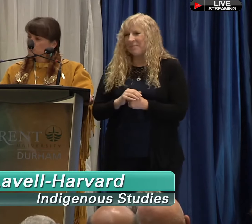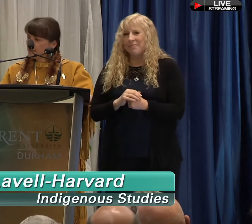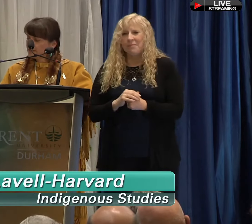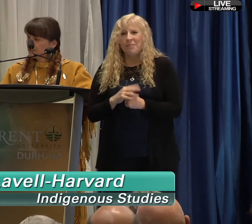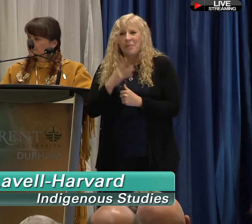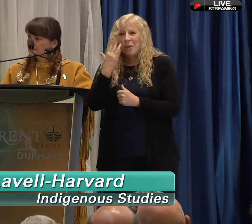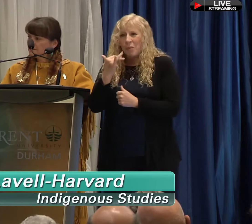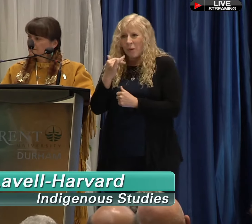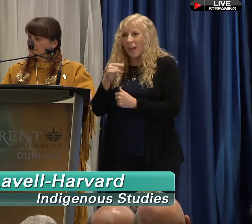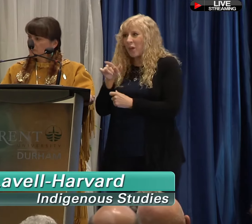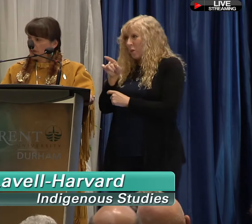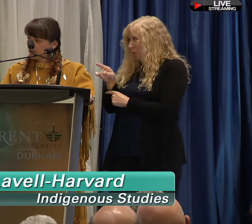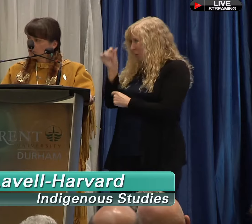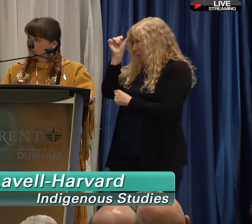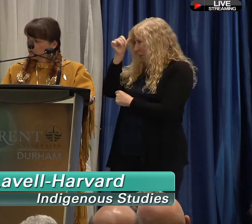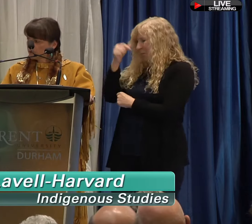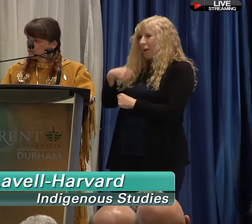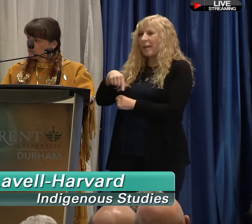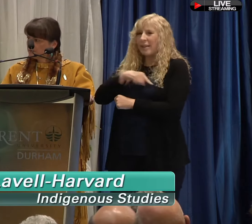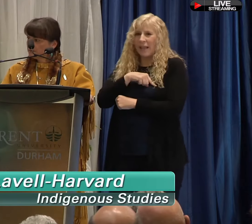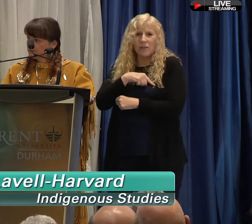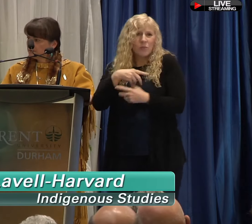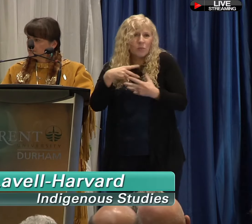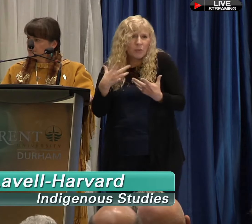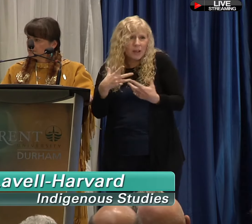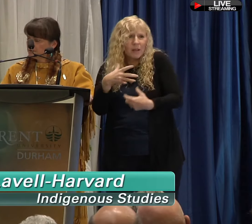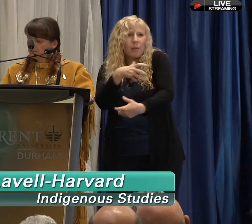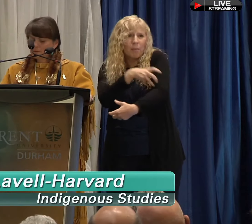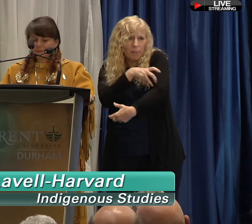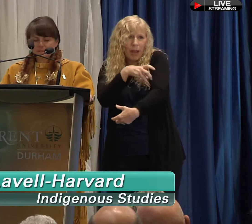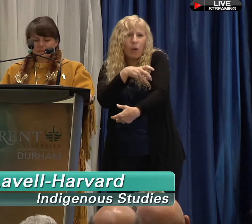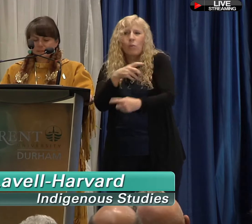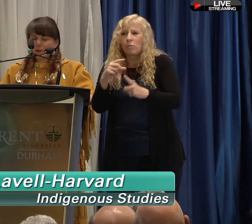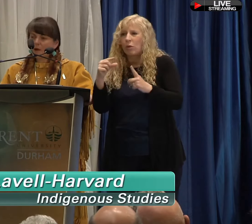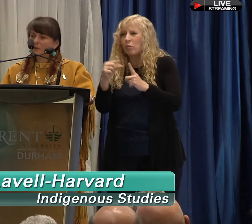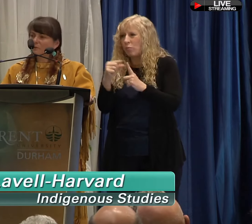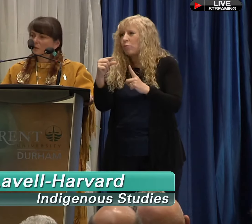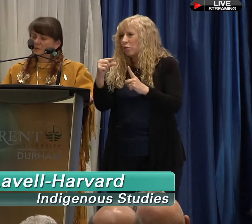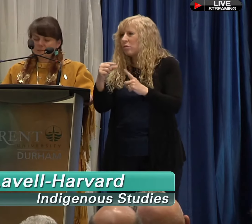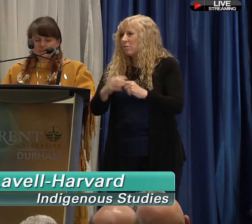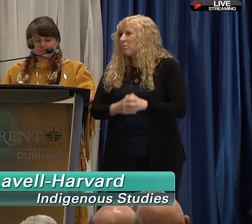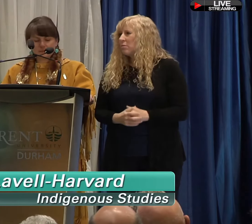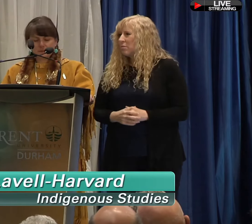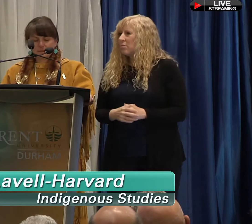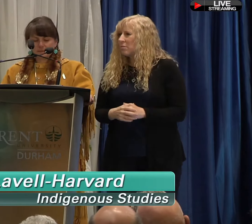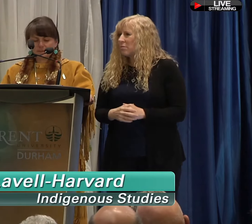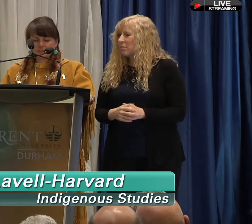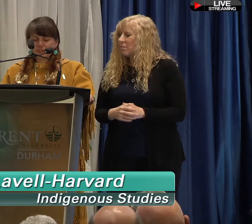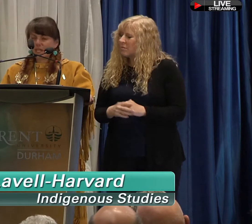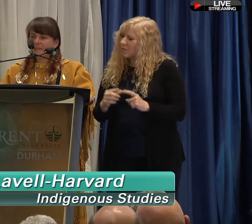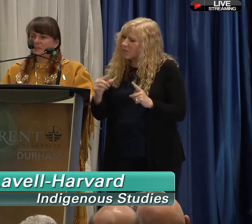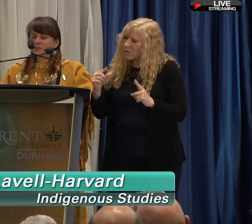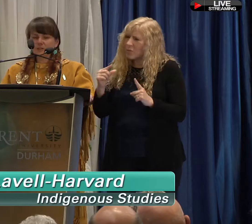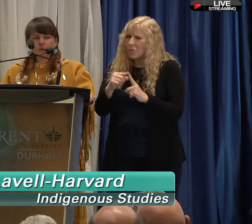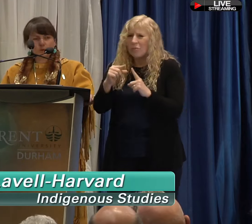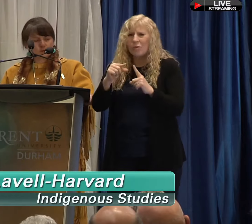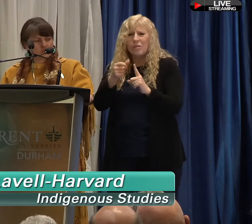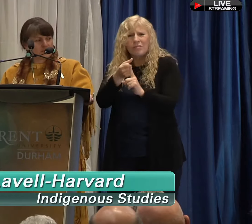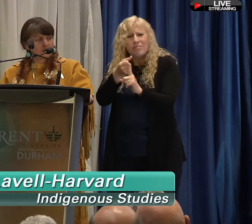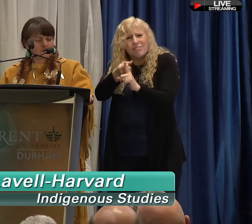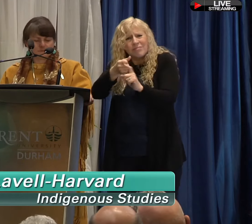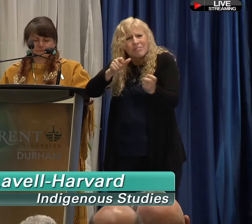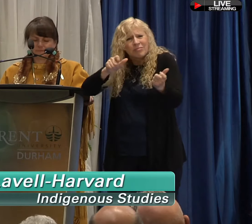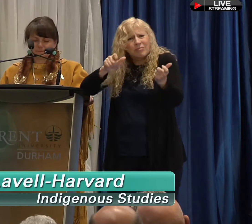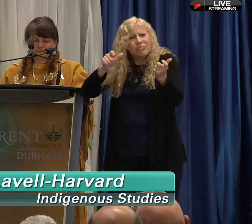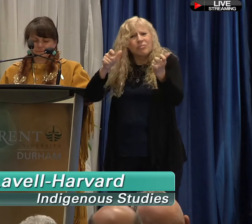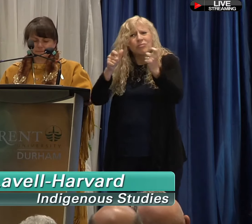because you've reminded us of the power of words. The power of words to change the world we